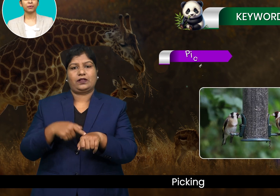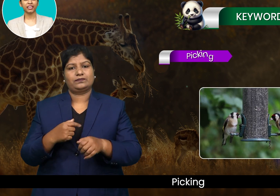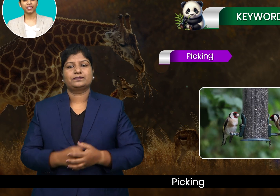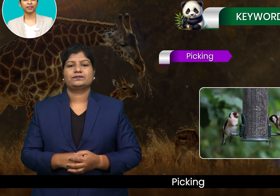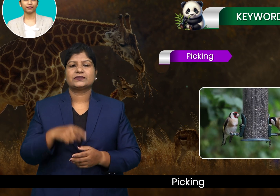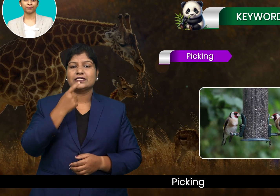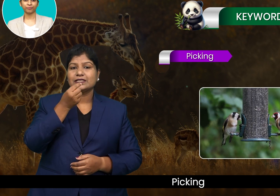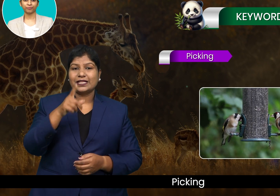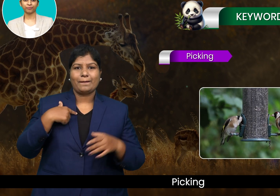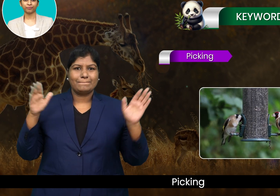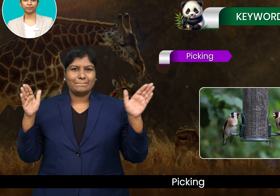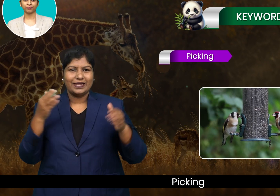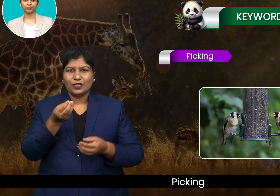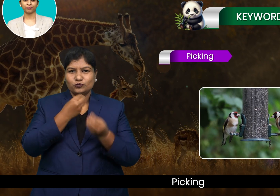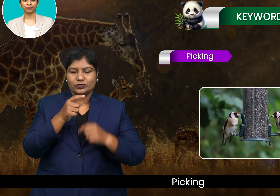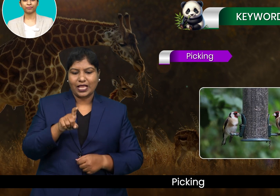picking,